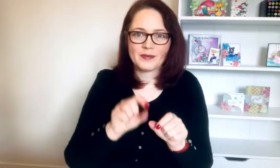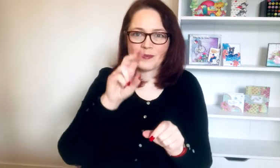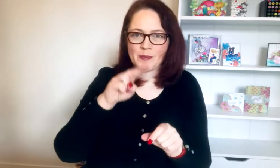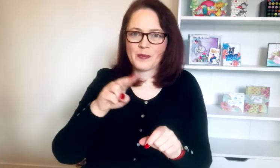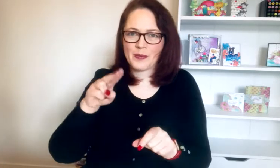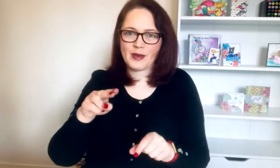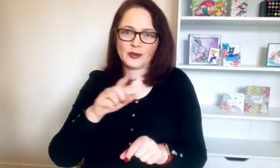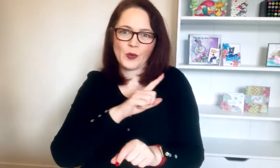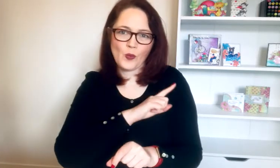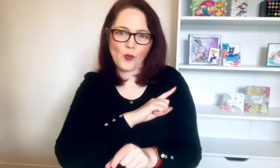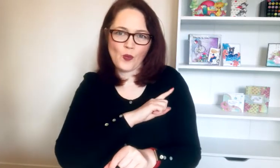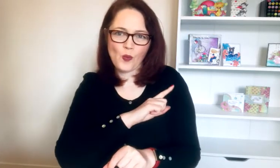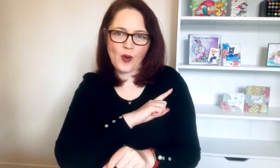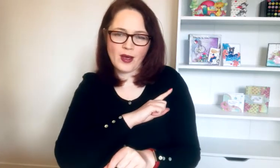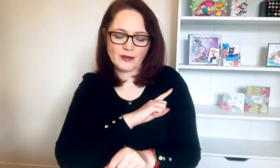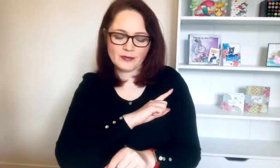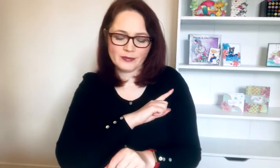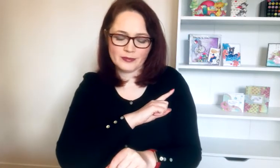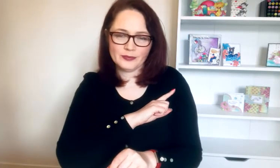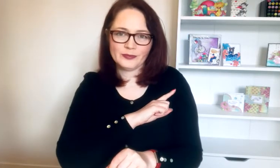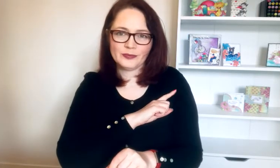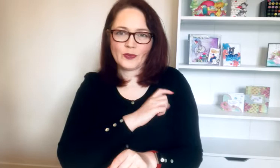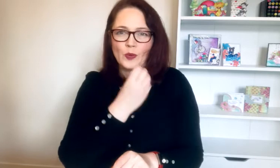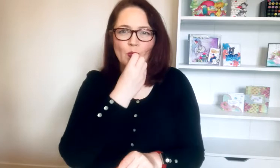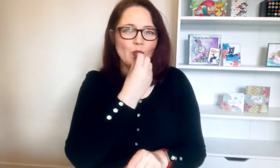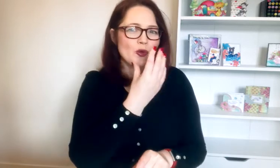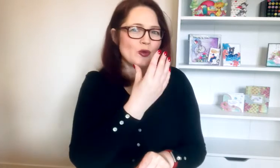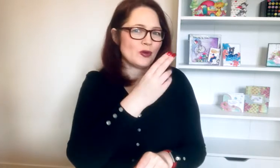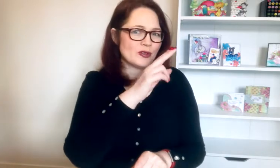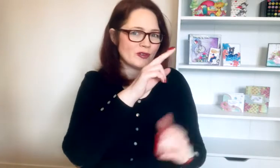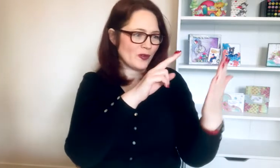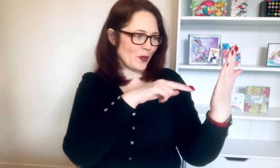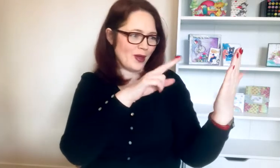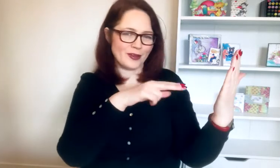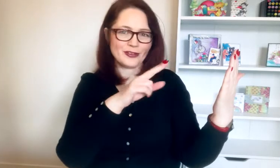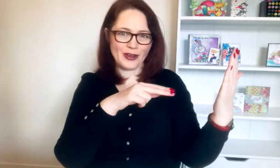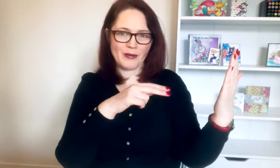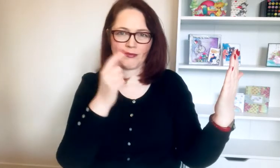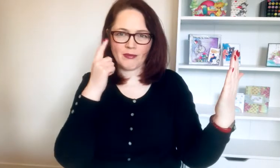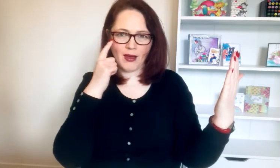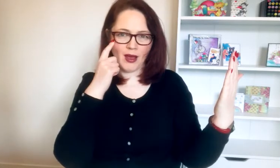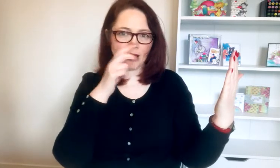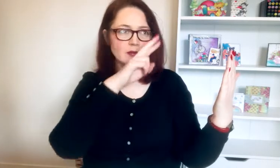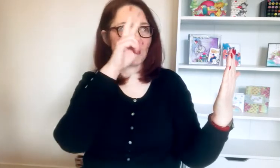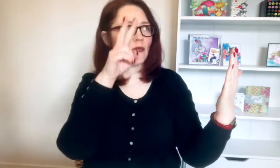edge? It's to help to create a frame for the picture. So why do we do that? We can look in a beautiful picture and